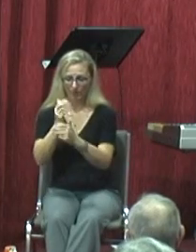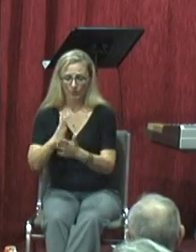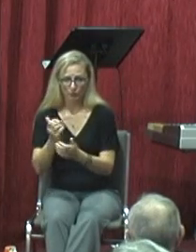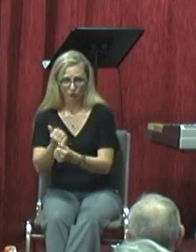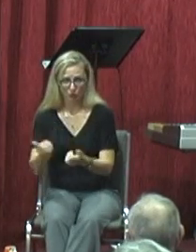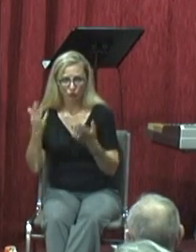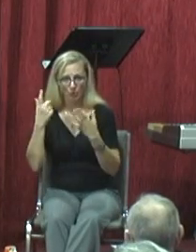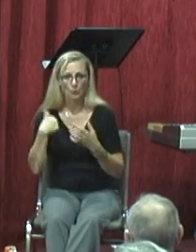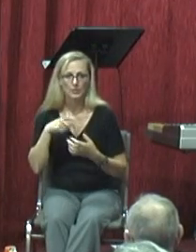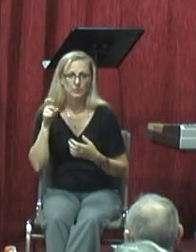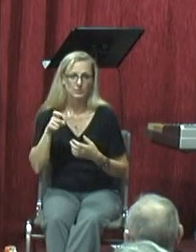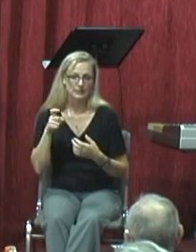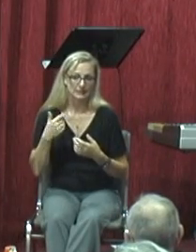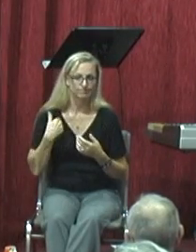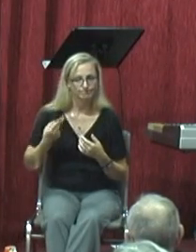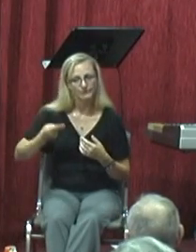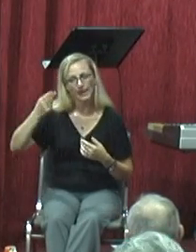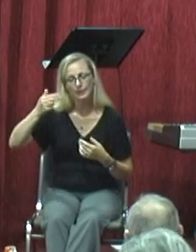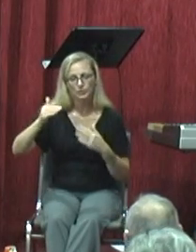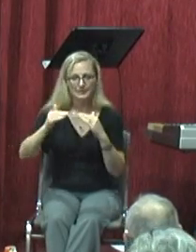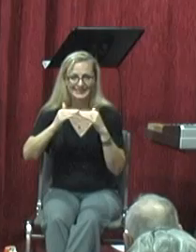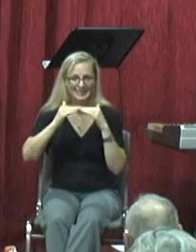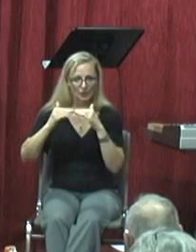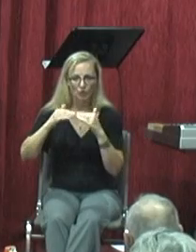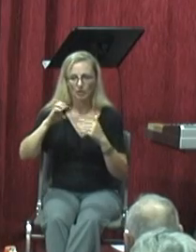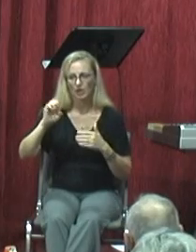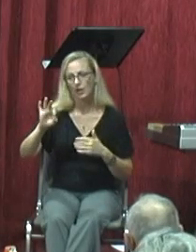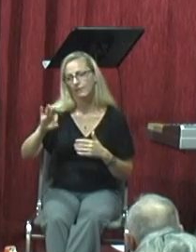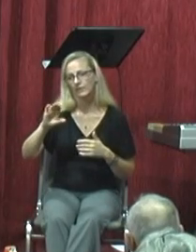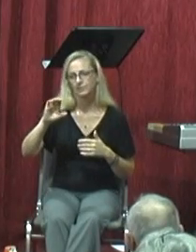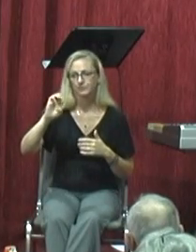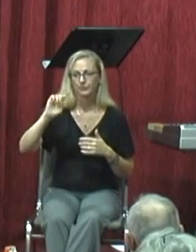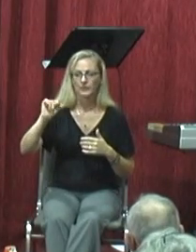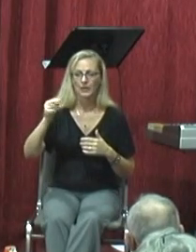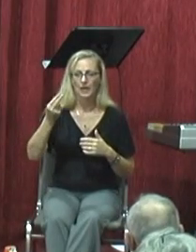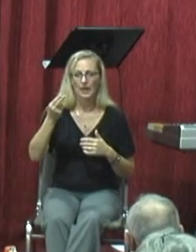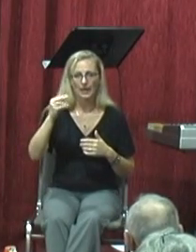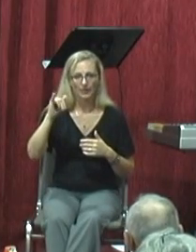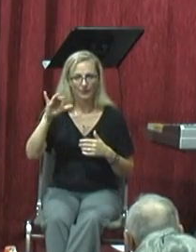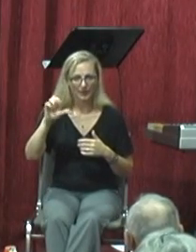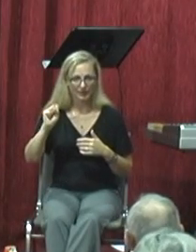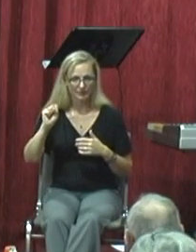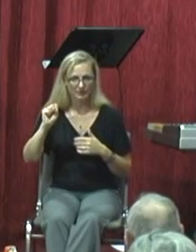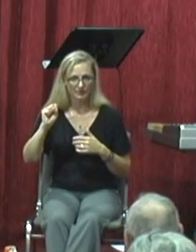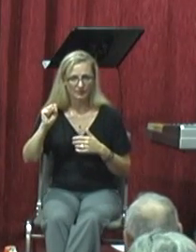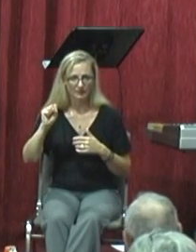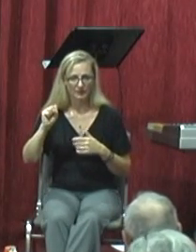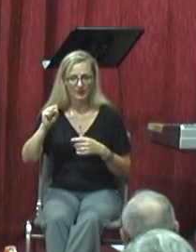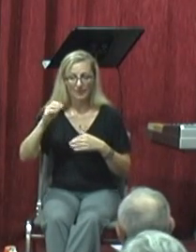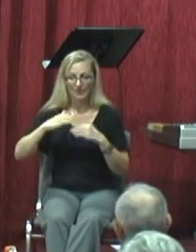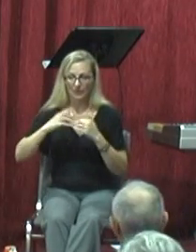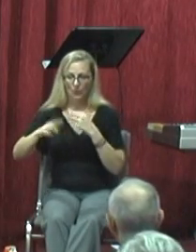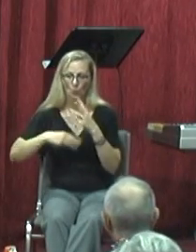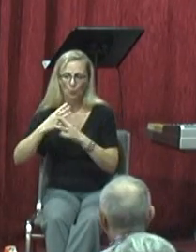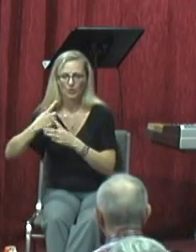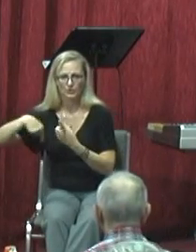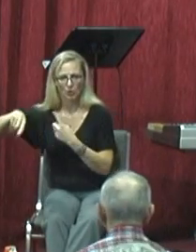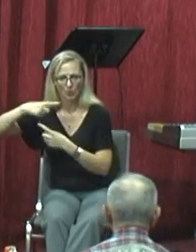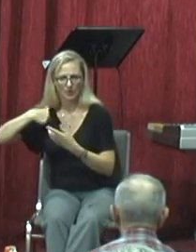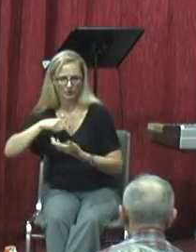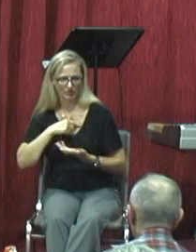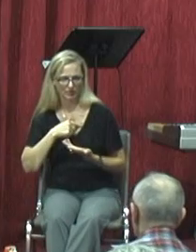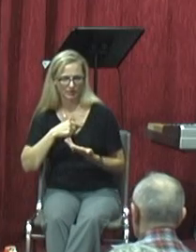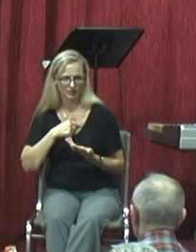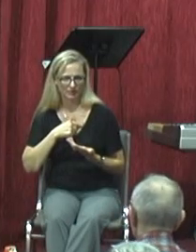adhere to a higher standard of ethics than the world around us, right? And really, it's really high. Listen